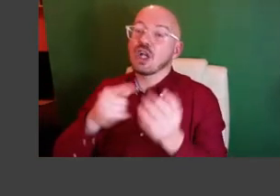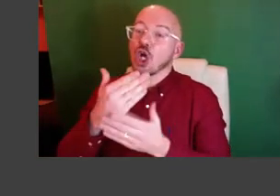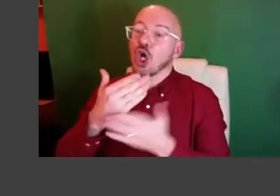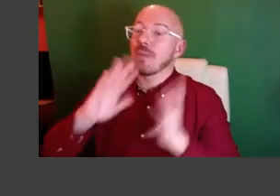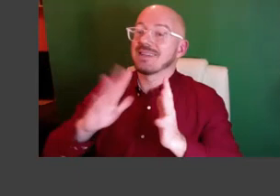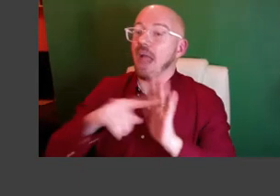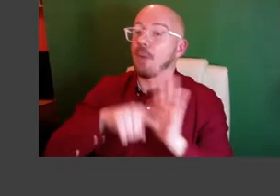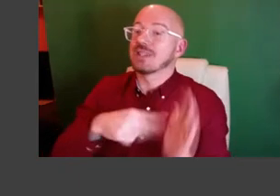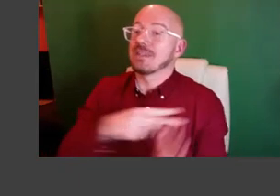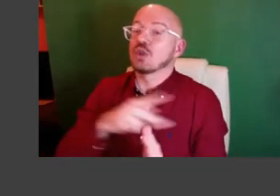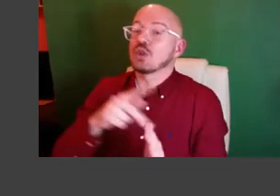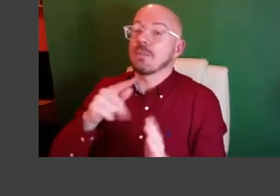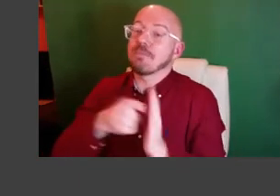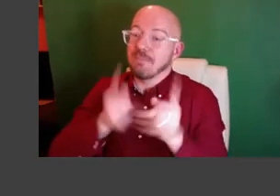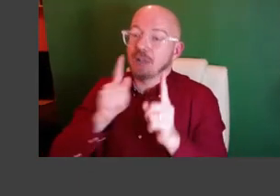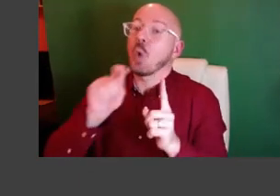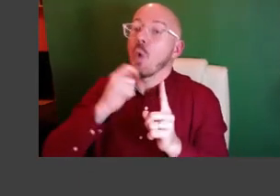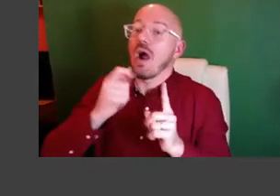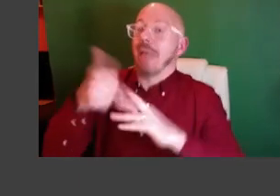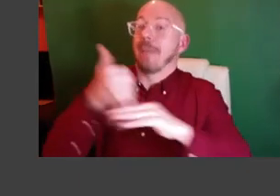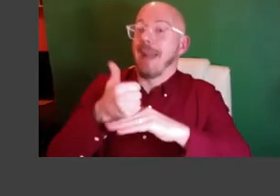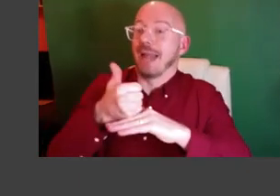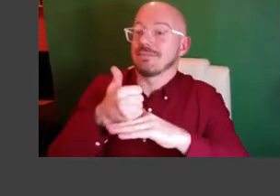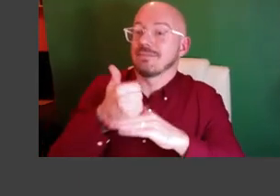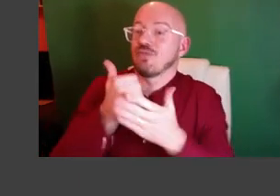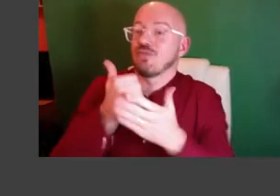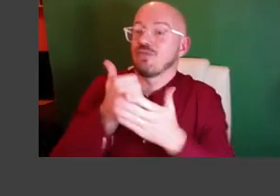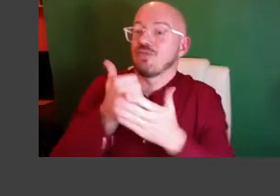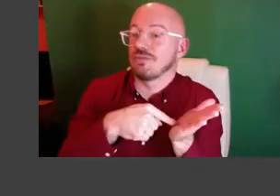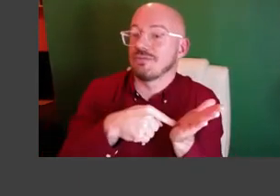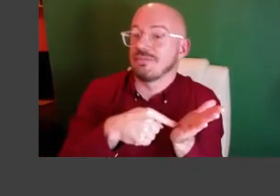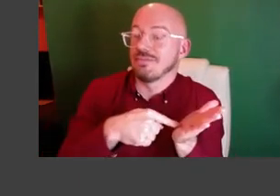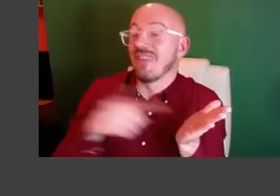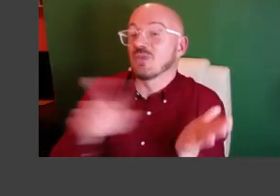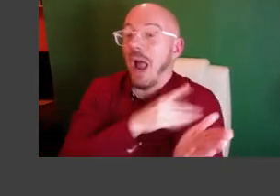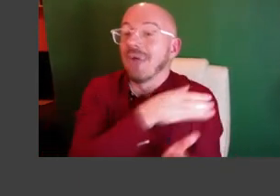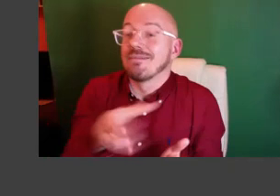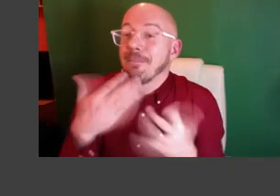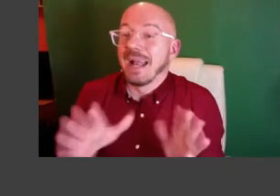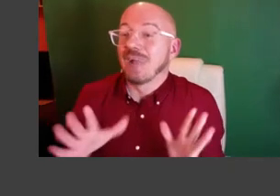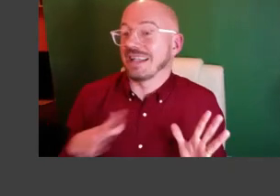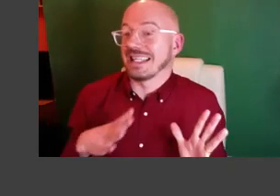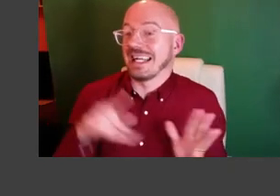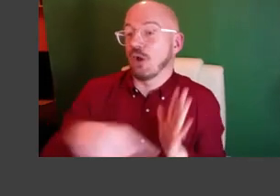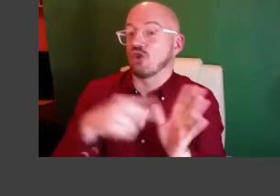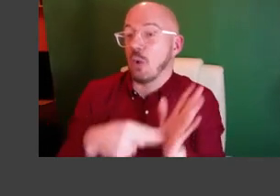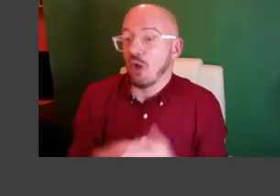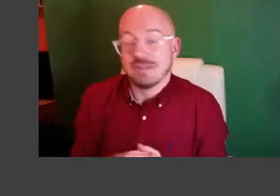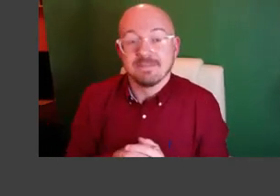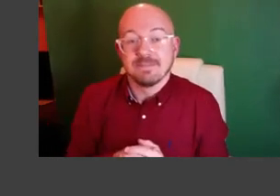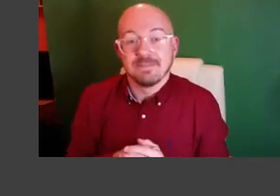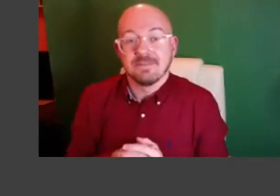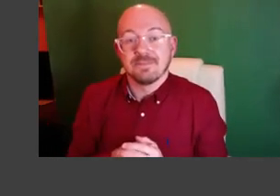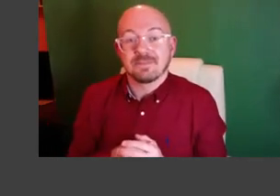So once the BSL audit is published, this policy manager will be able to base